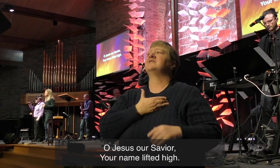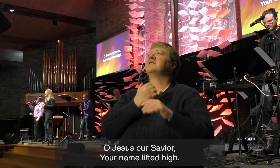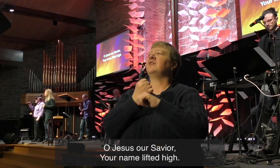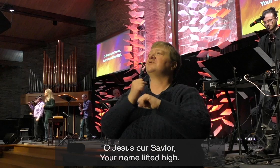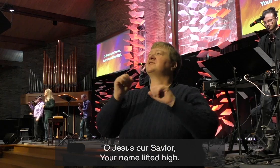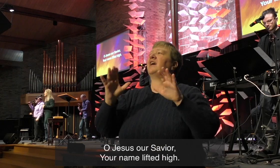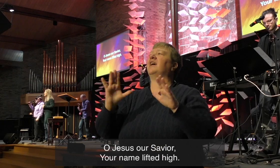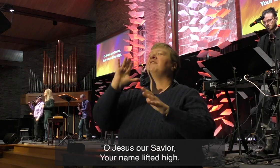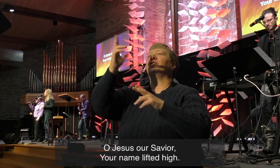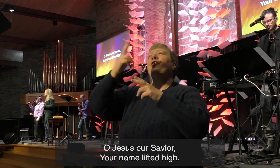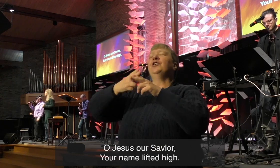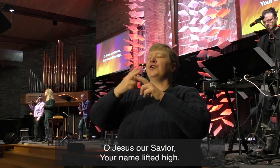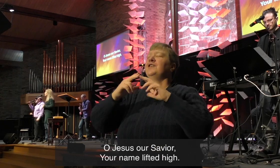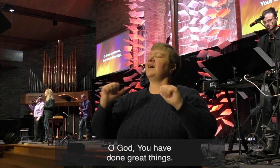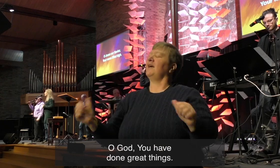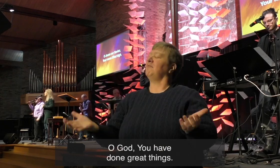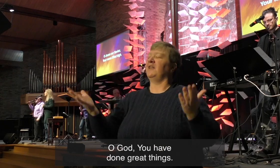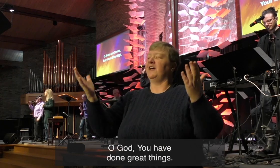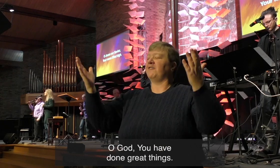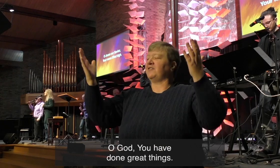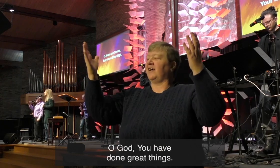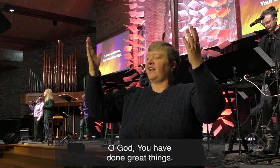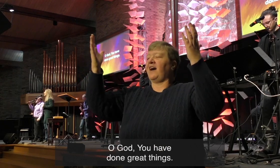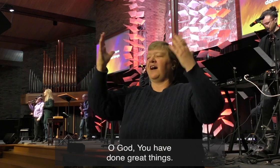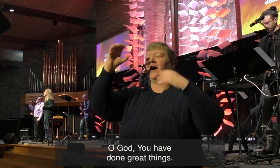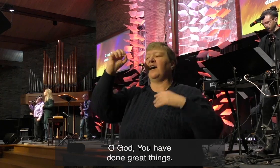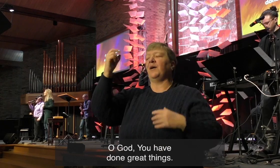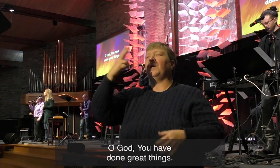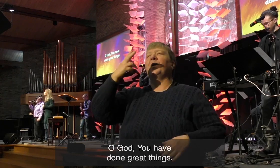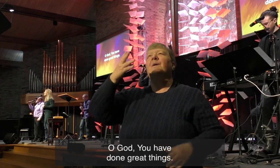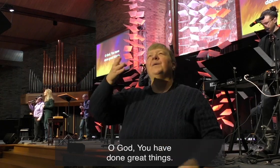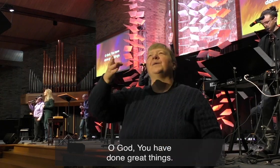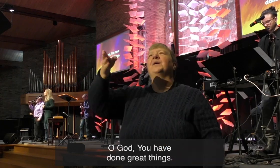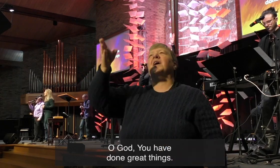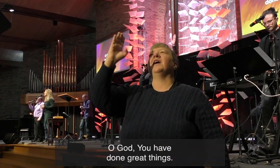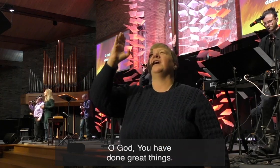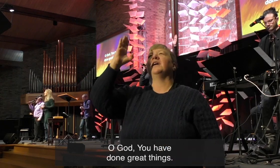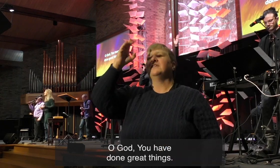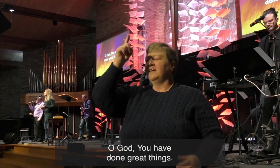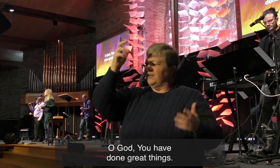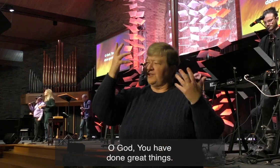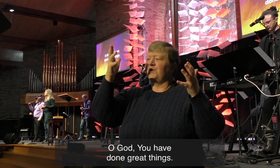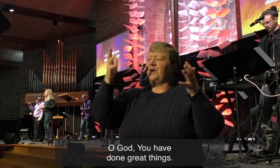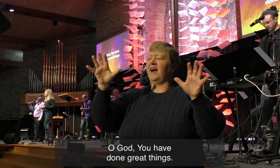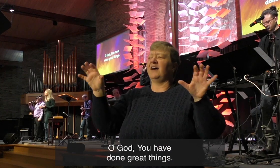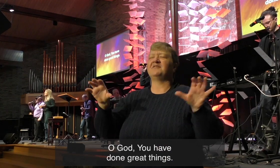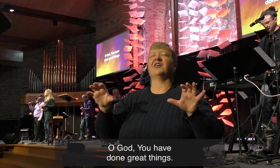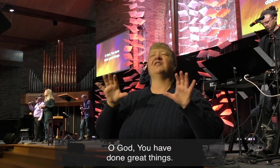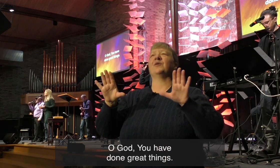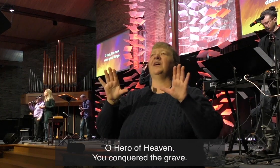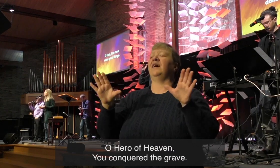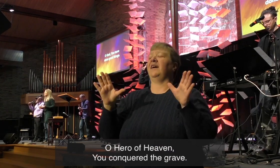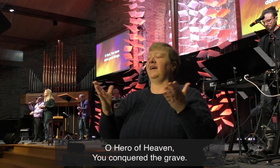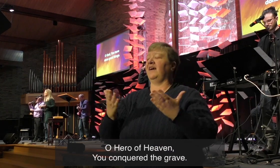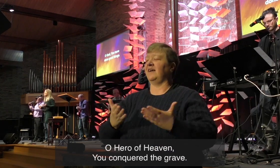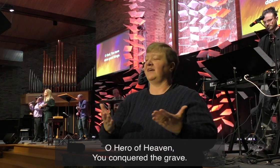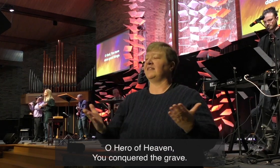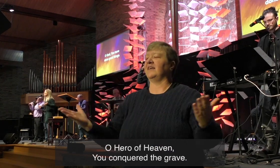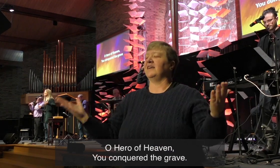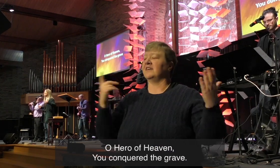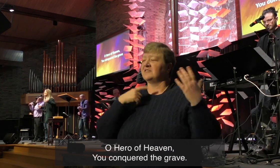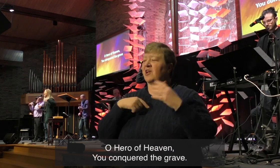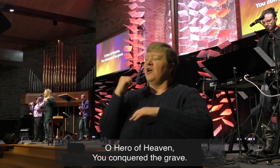Jesus, our Savior, your name lifted high. Oh God, you have done